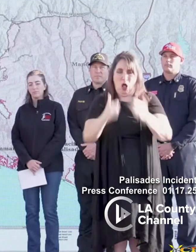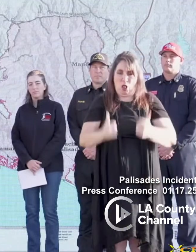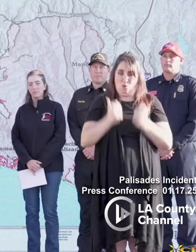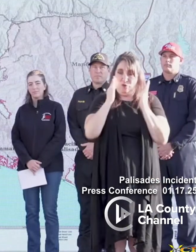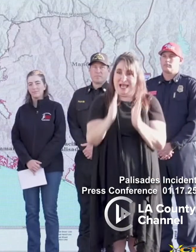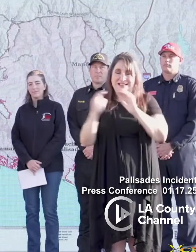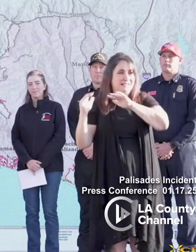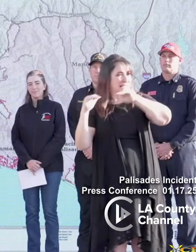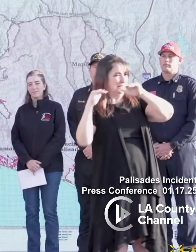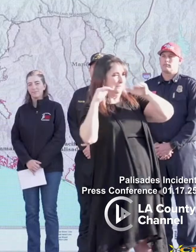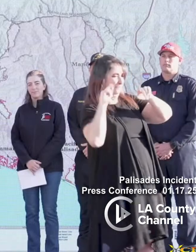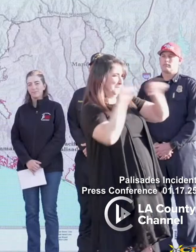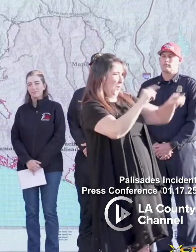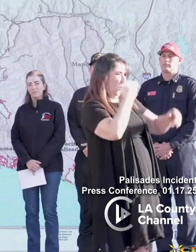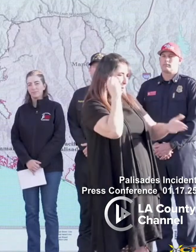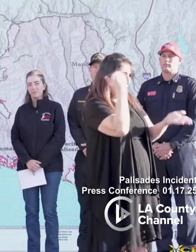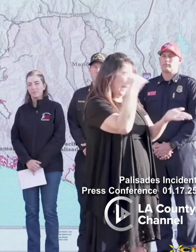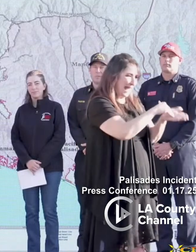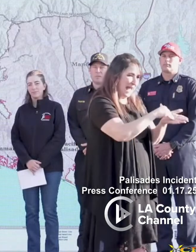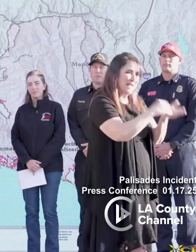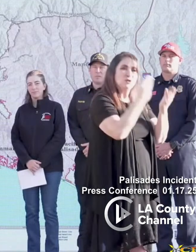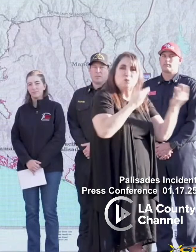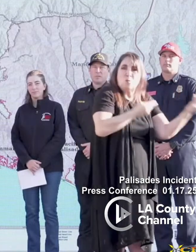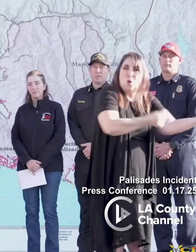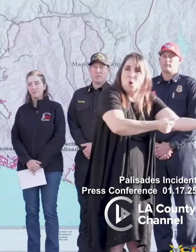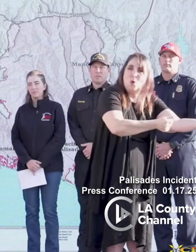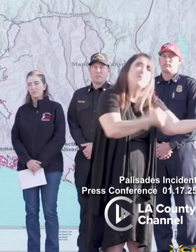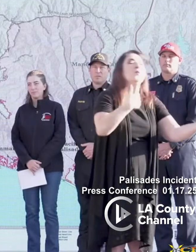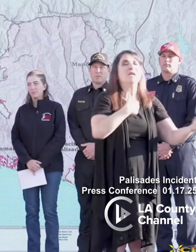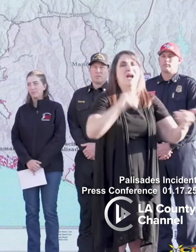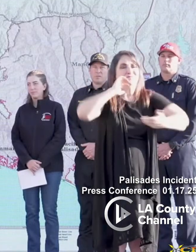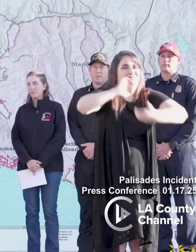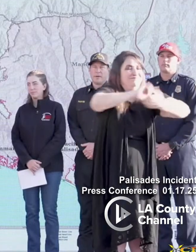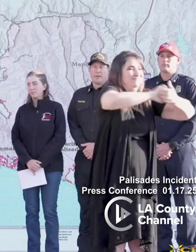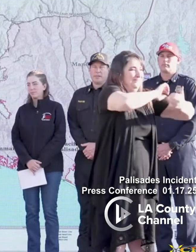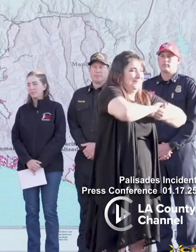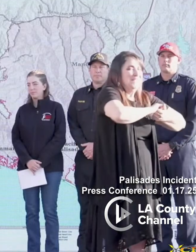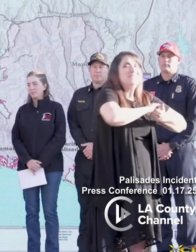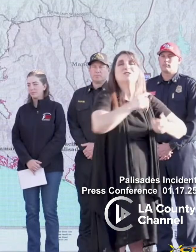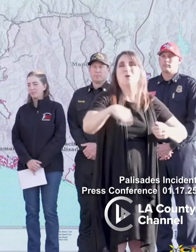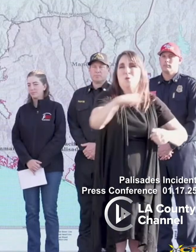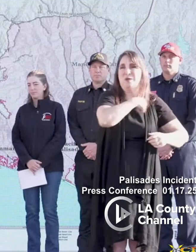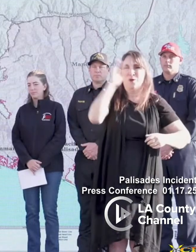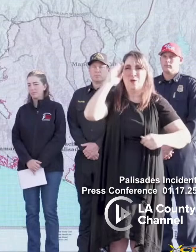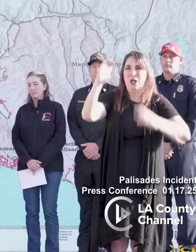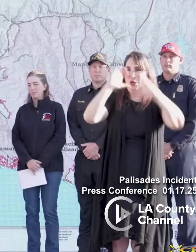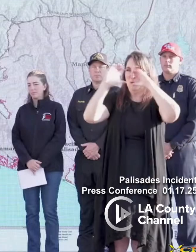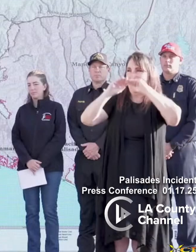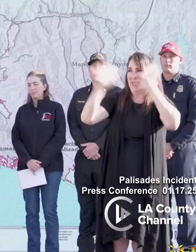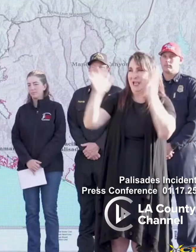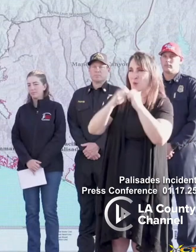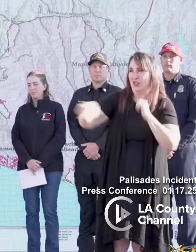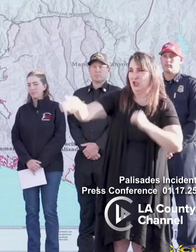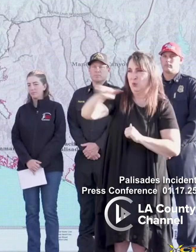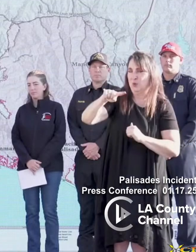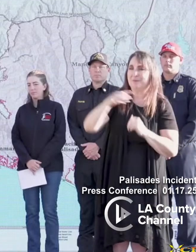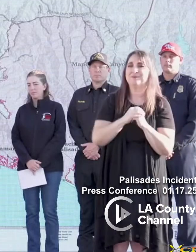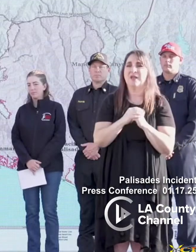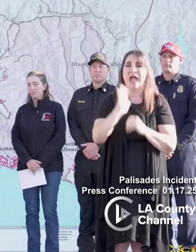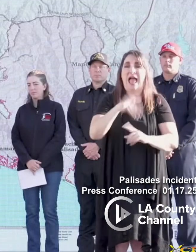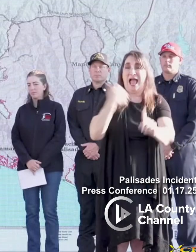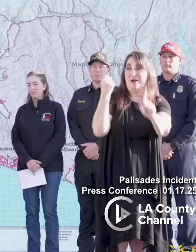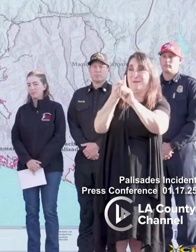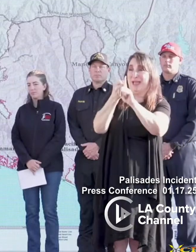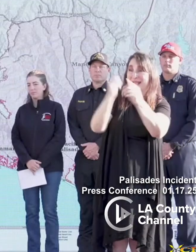these allowed areas. We are coordinating with them so they can communicate with you. Our impacted community